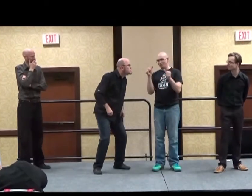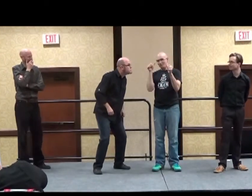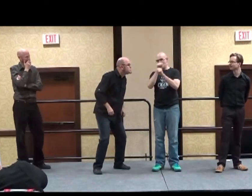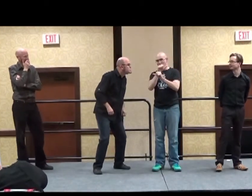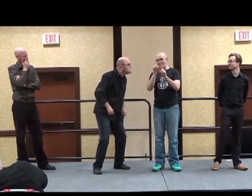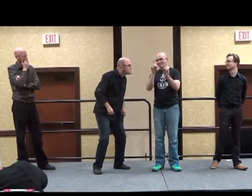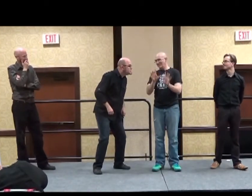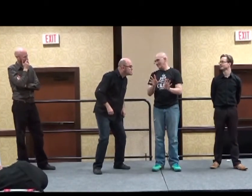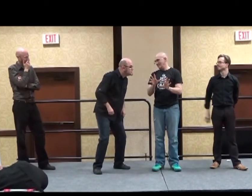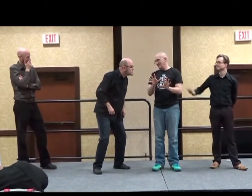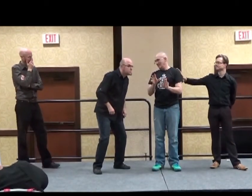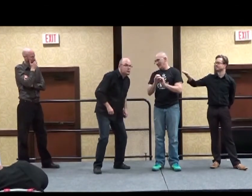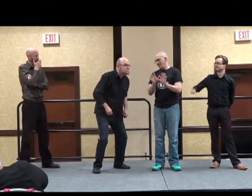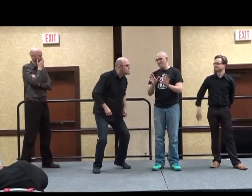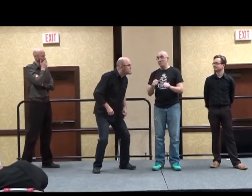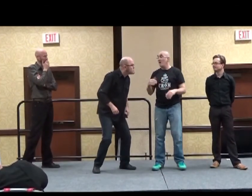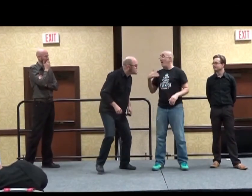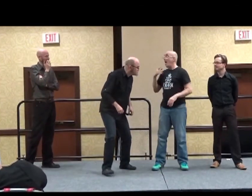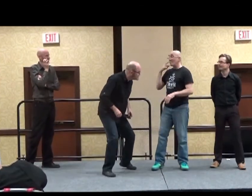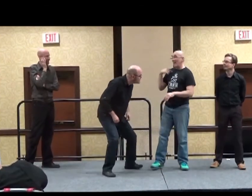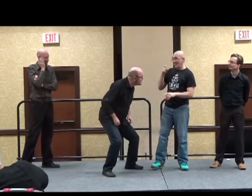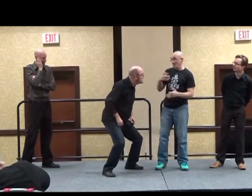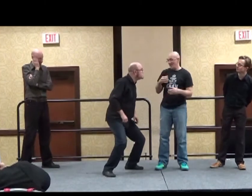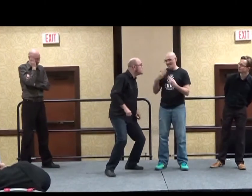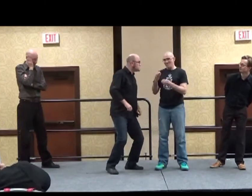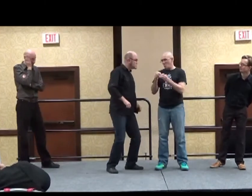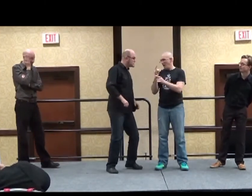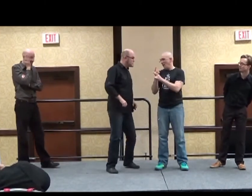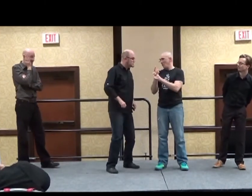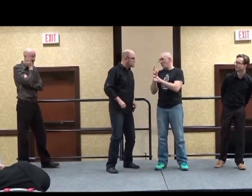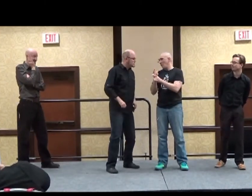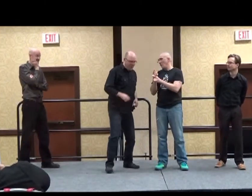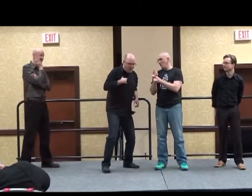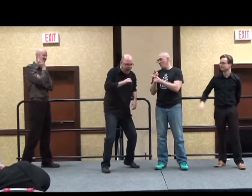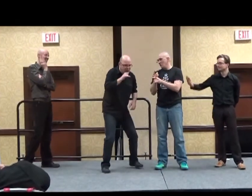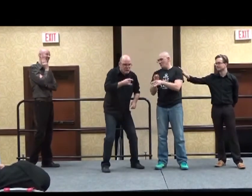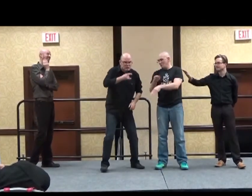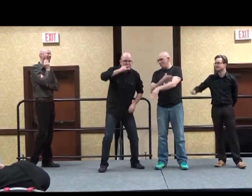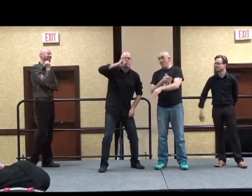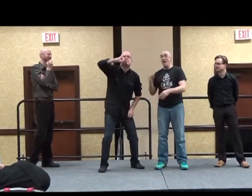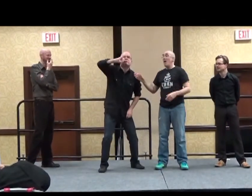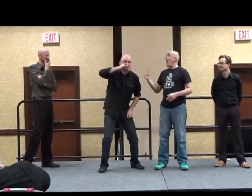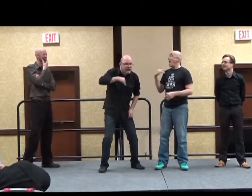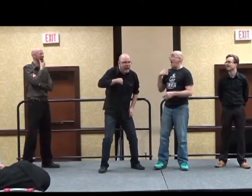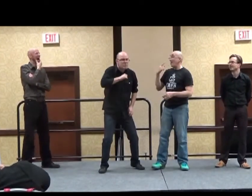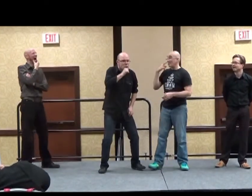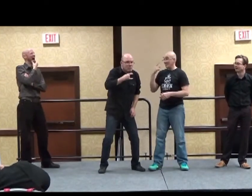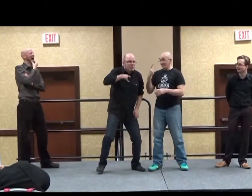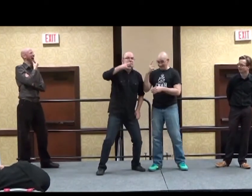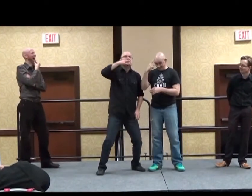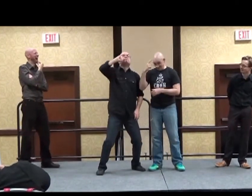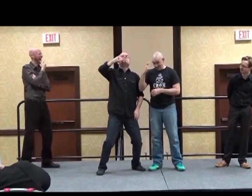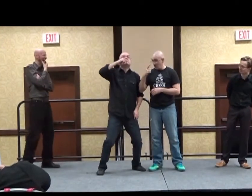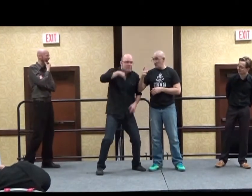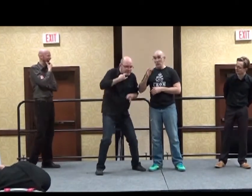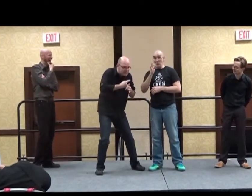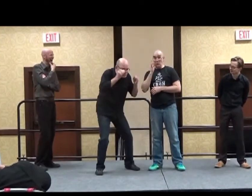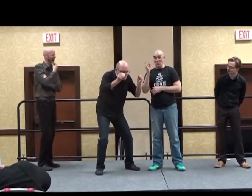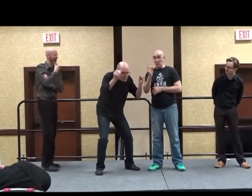I think I'm going to have to definitely give you a sobriety test. I think I'm going to have to give you some more alcohol. I think I'm going to have to, I don't know, I